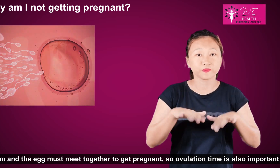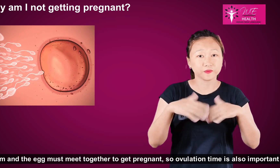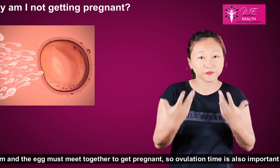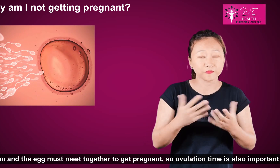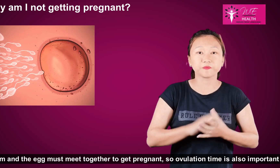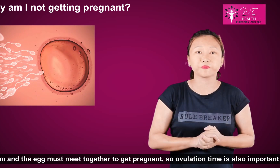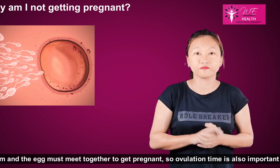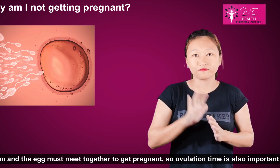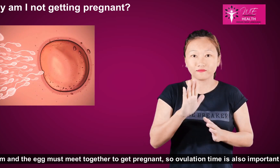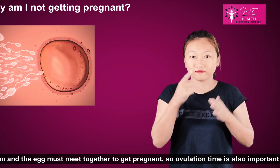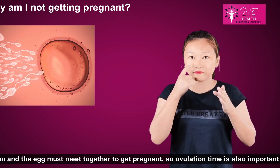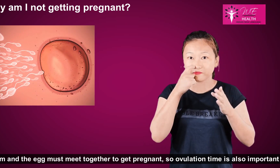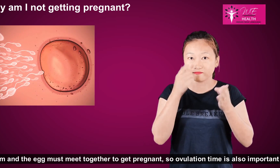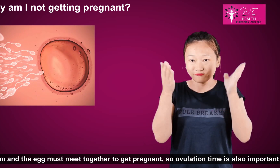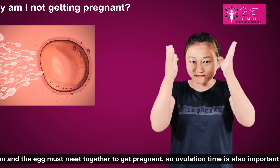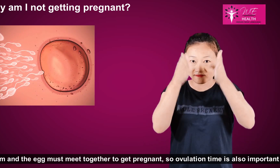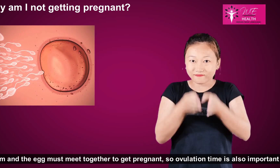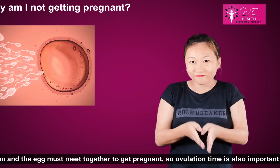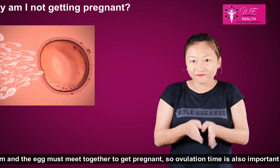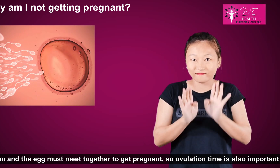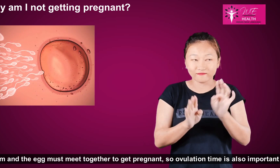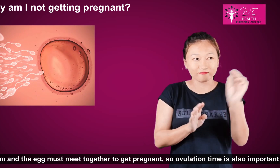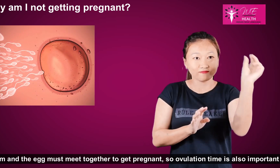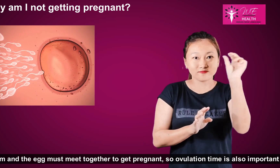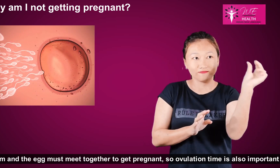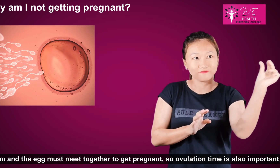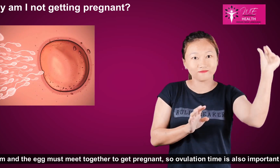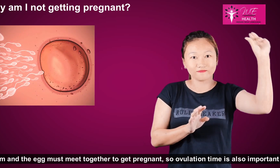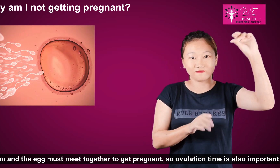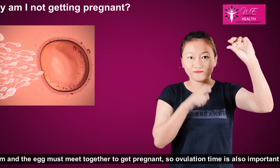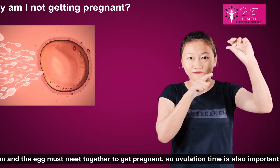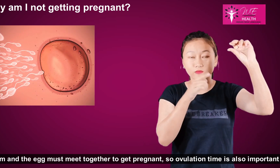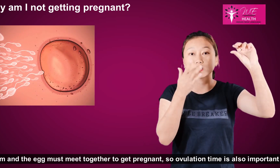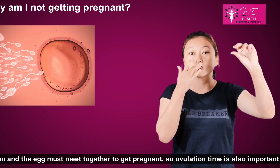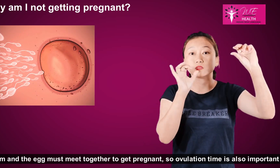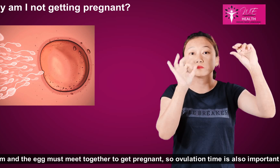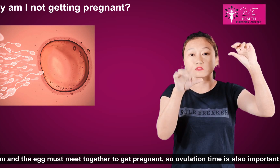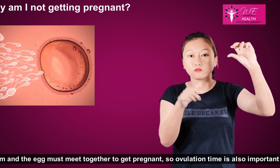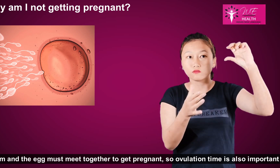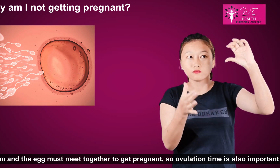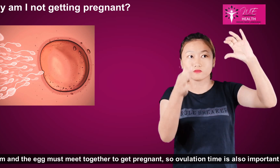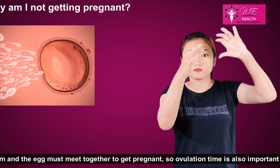The sperm and the egg must meet together to get pregnant, so ovulation time is also important.